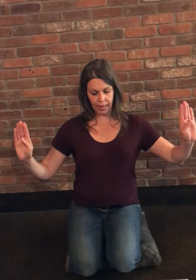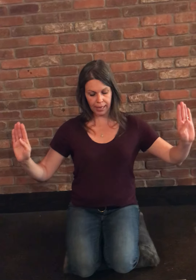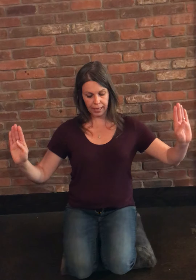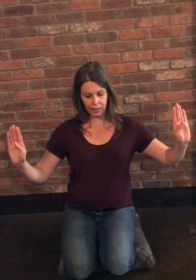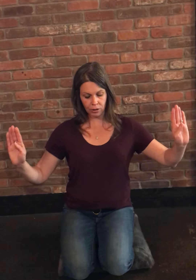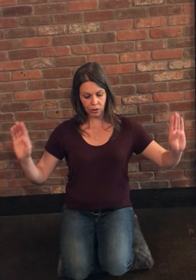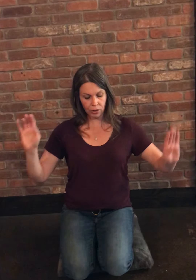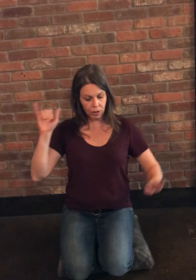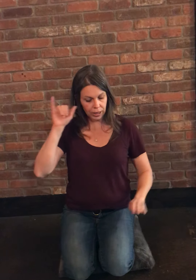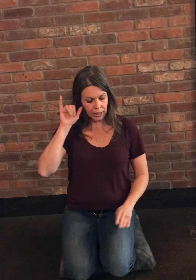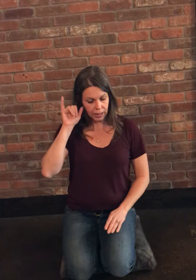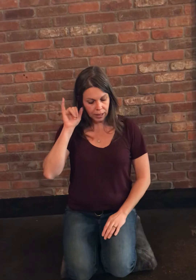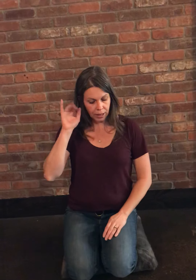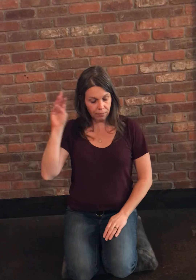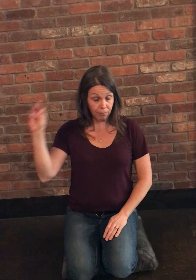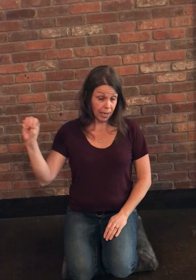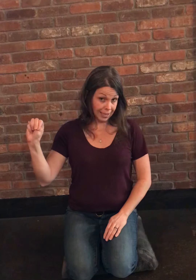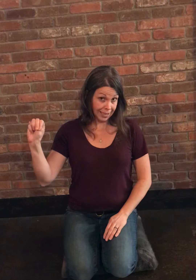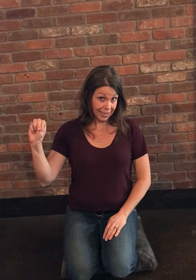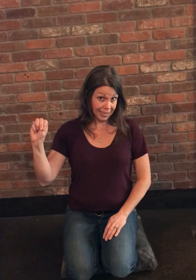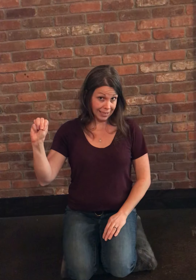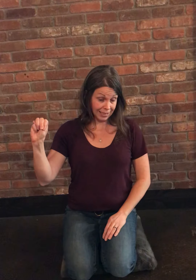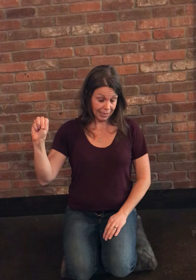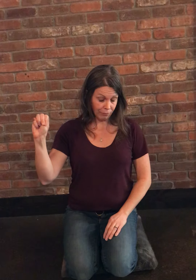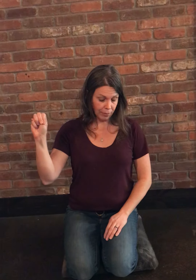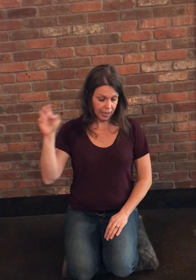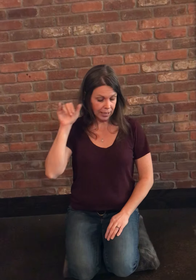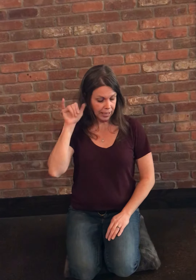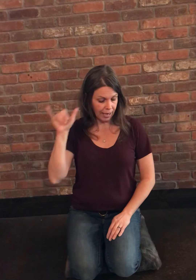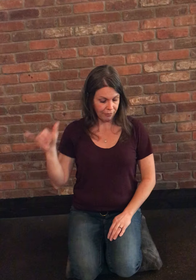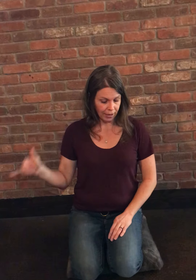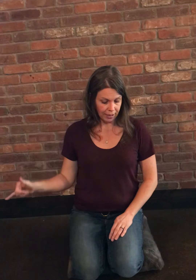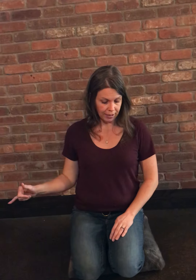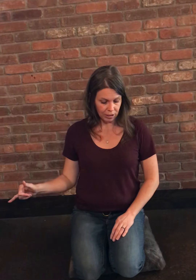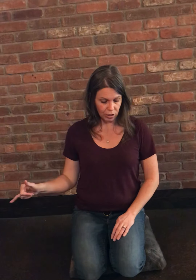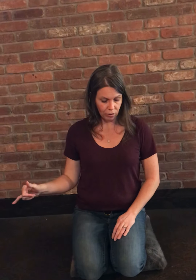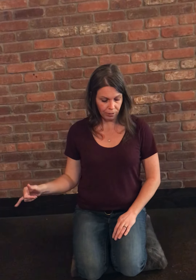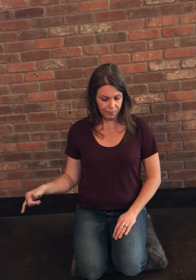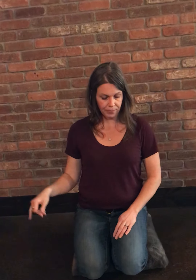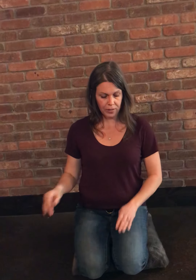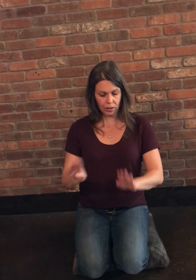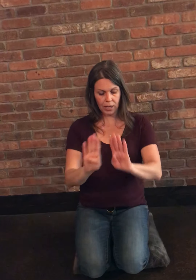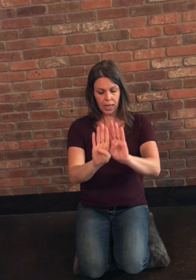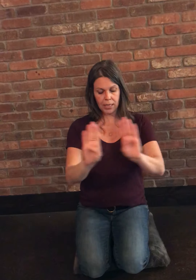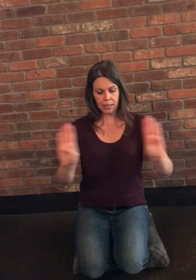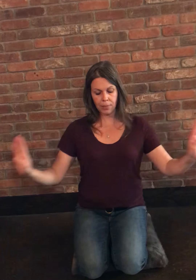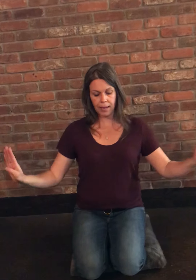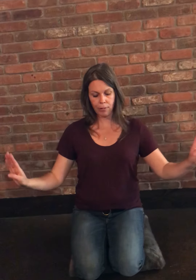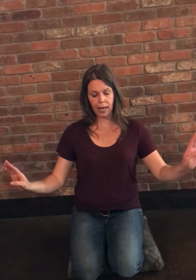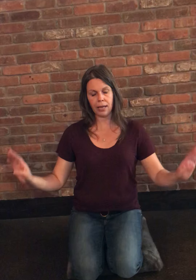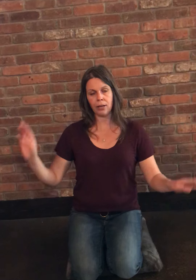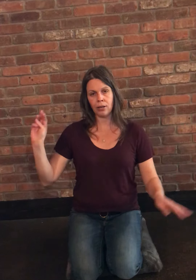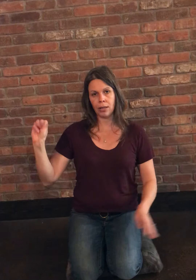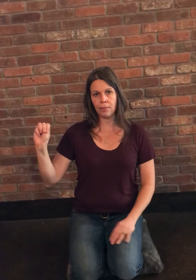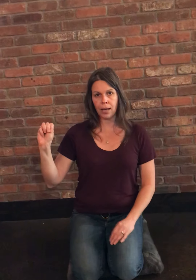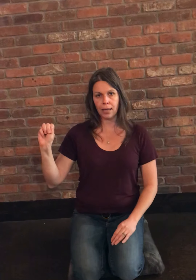Zimbabwe and early Mali, and for Mali in Africa. There's our goal. So Zimbabwe, early Mali